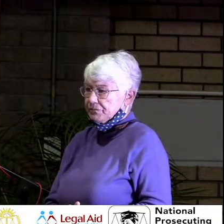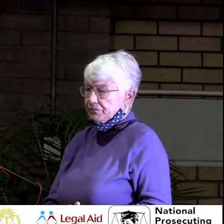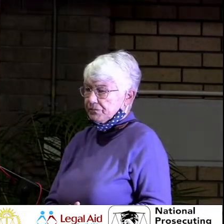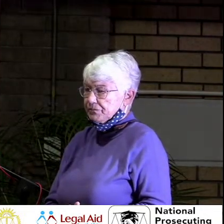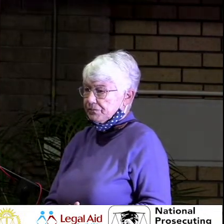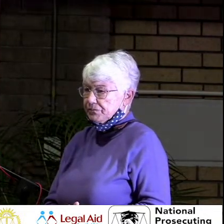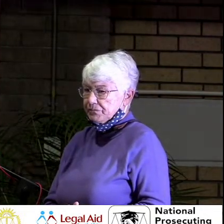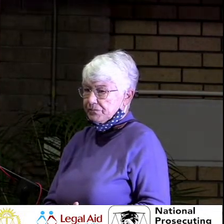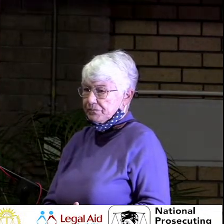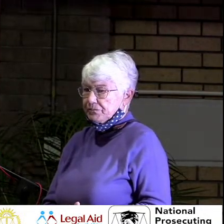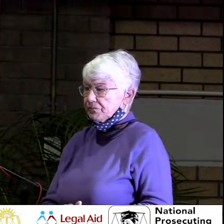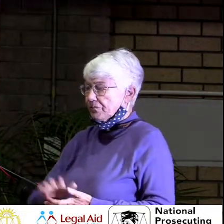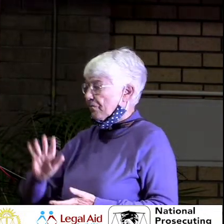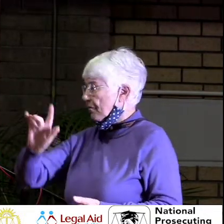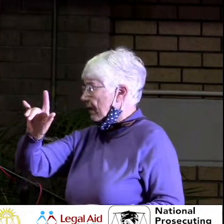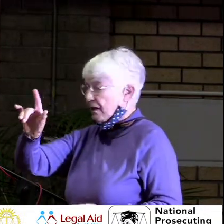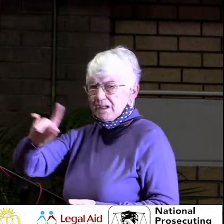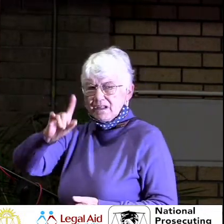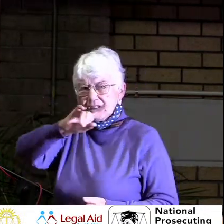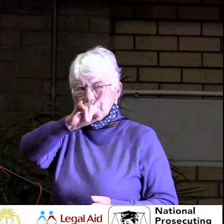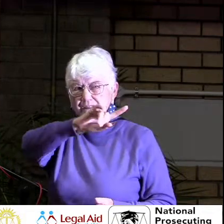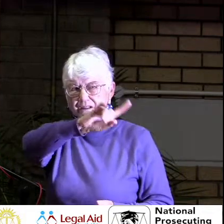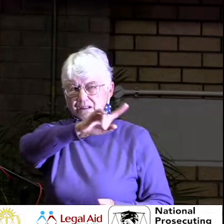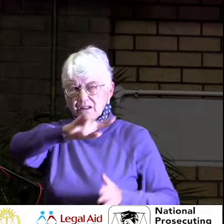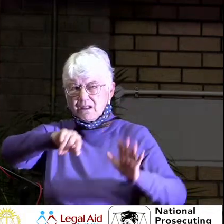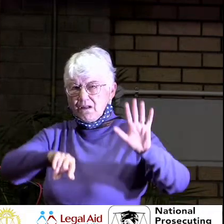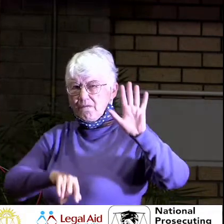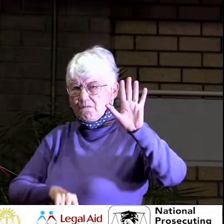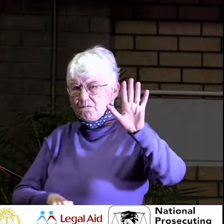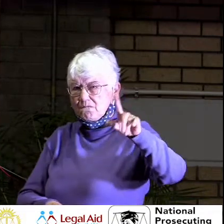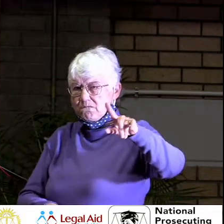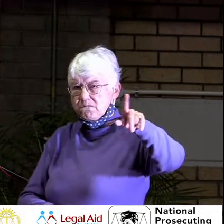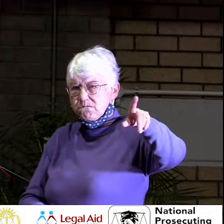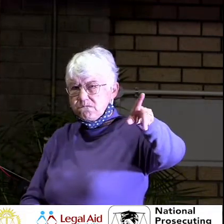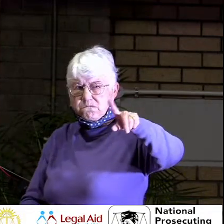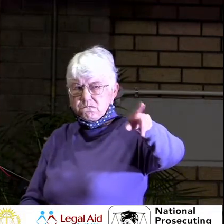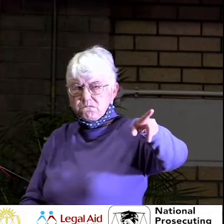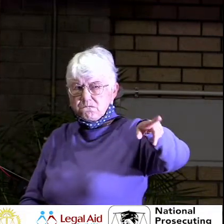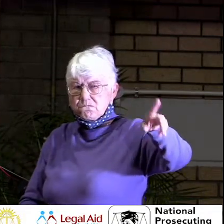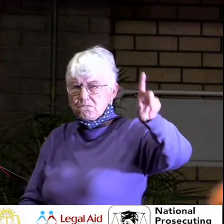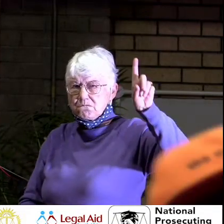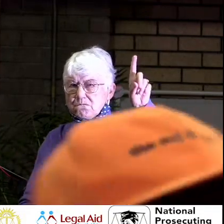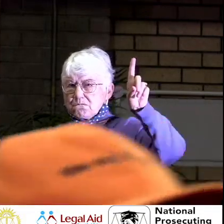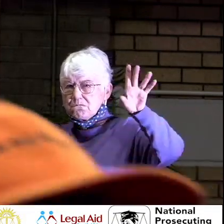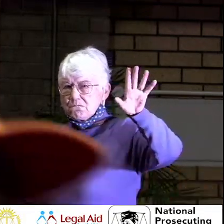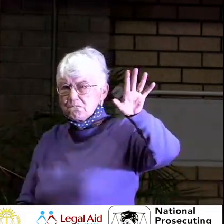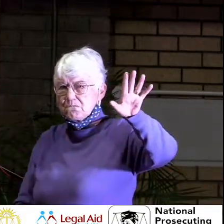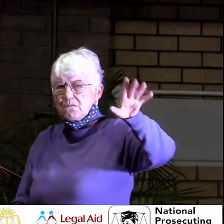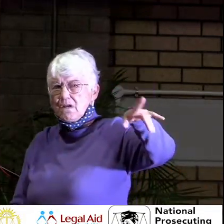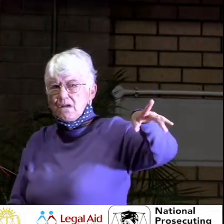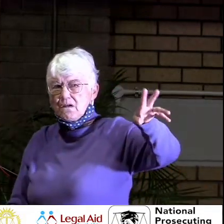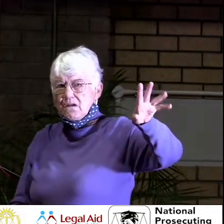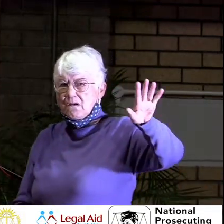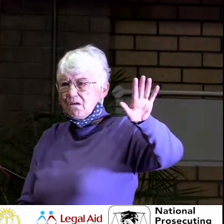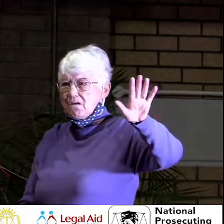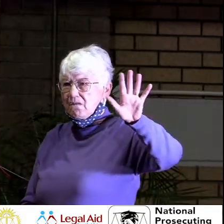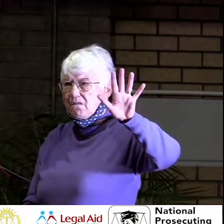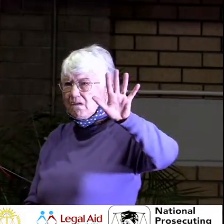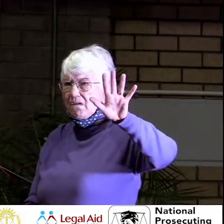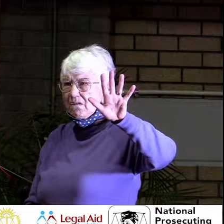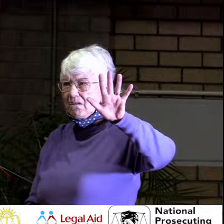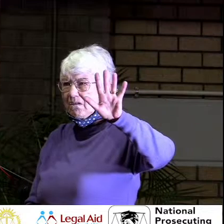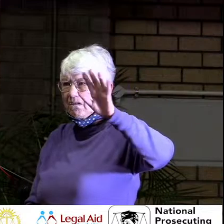5 this side. You number 1, the gentleman in red, that's 1. So I'll give you numbers. If you can note me there.